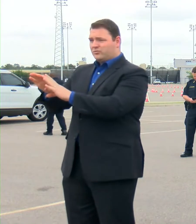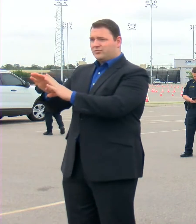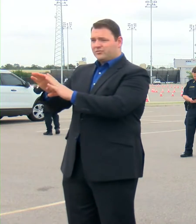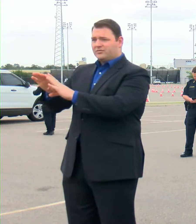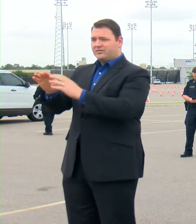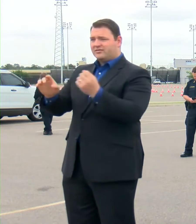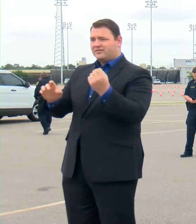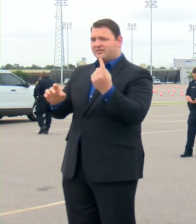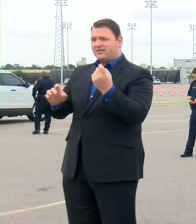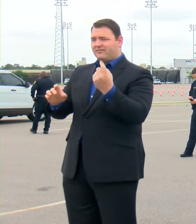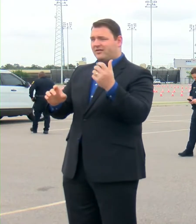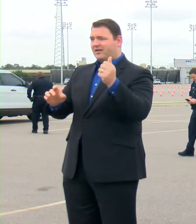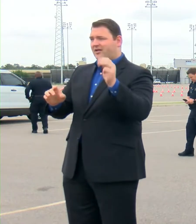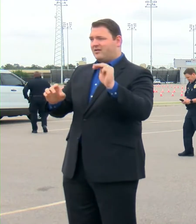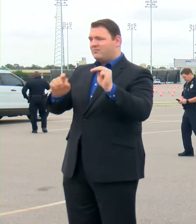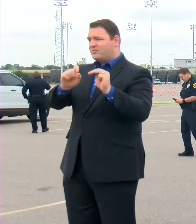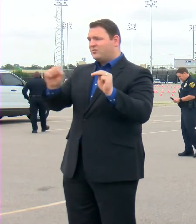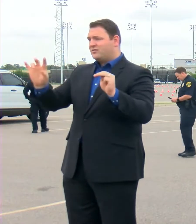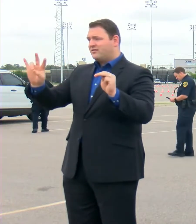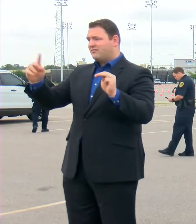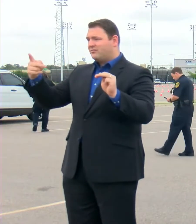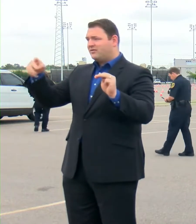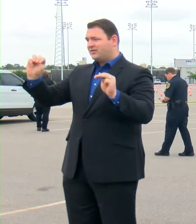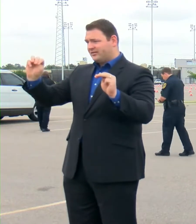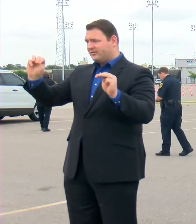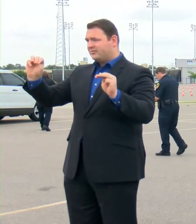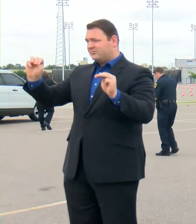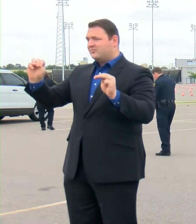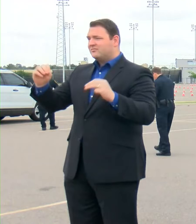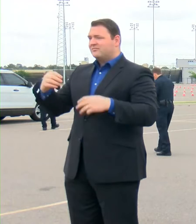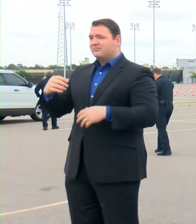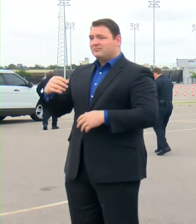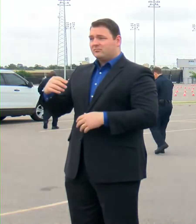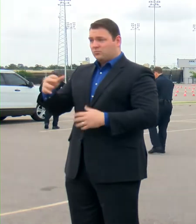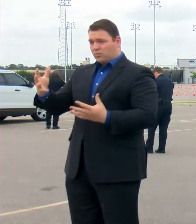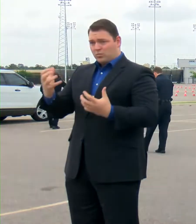to be tested, if experiencing any sort of symptoms,